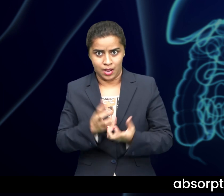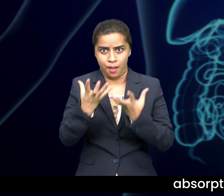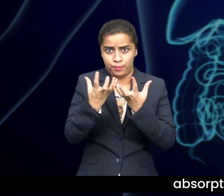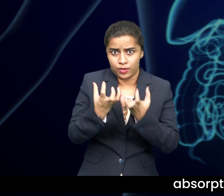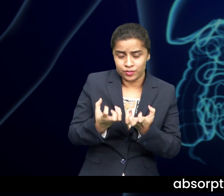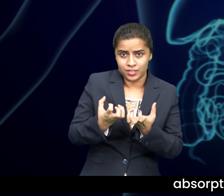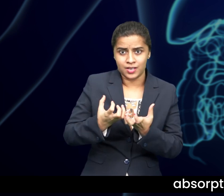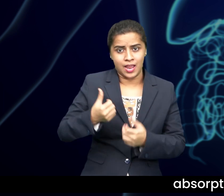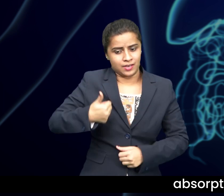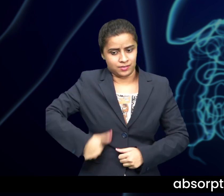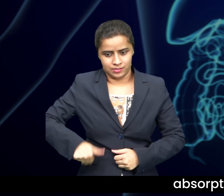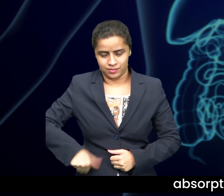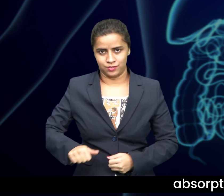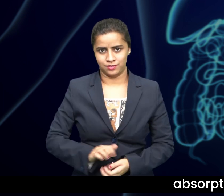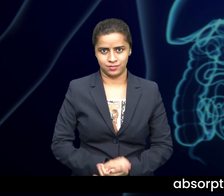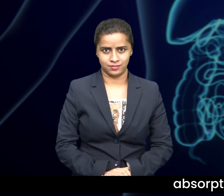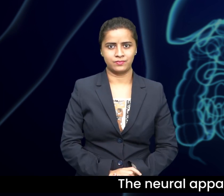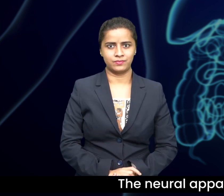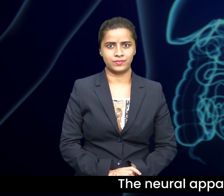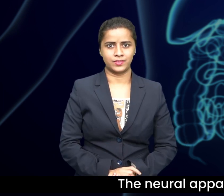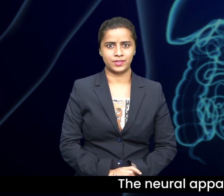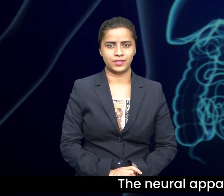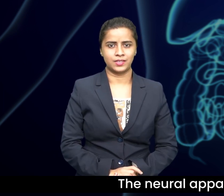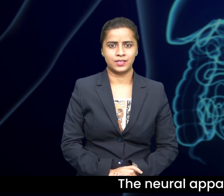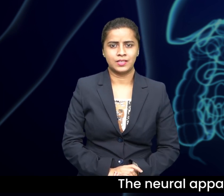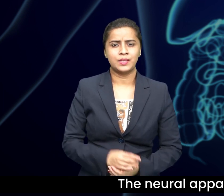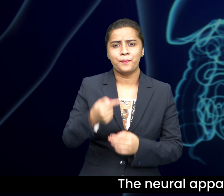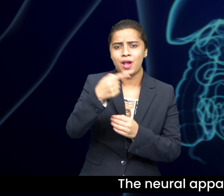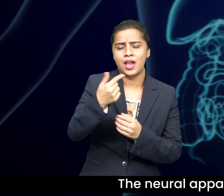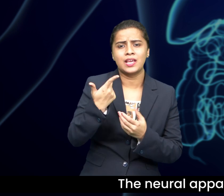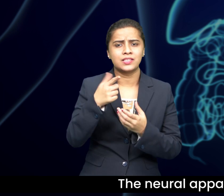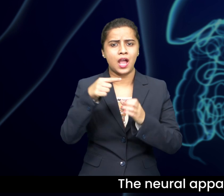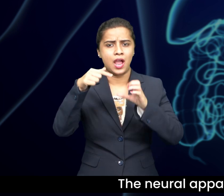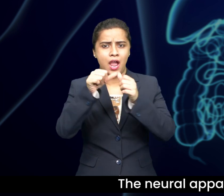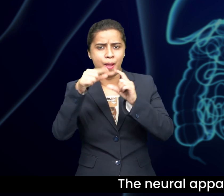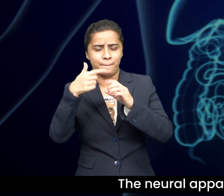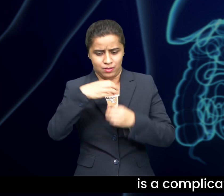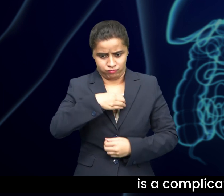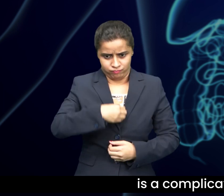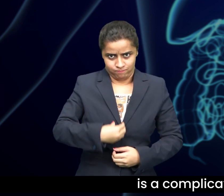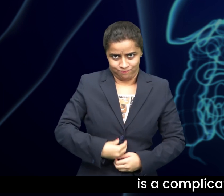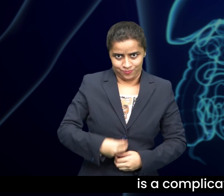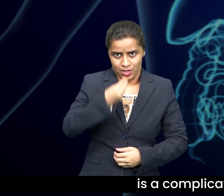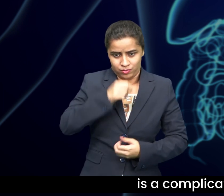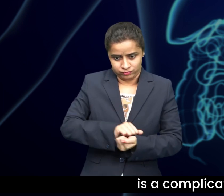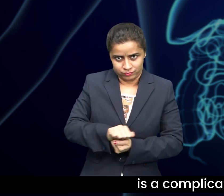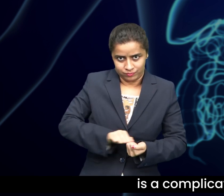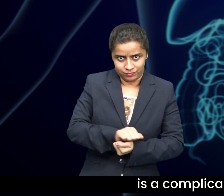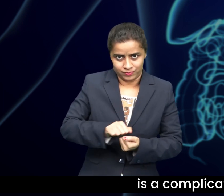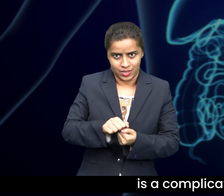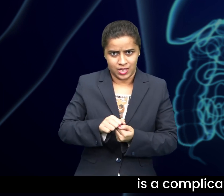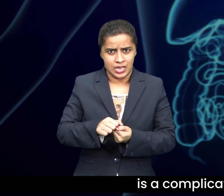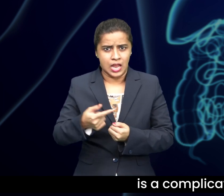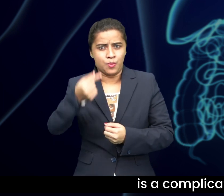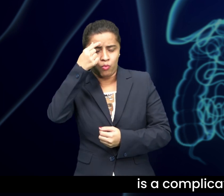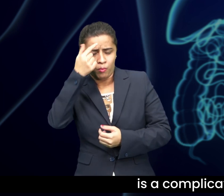absorption, and excretion. The neural apparatus of the digestive tract is a complicated network